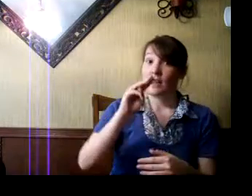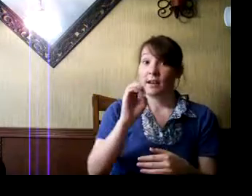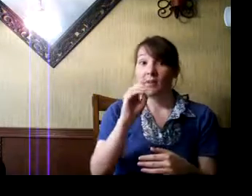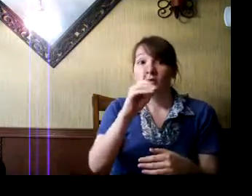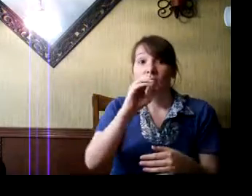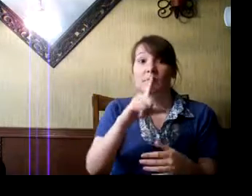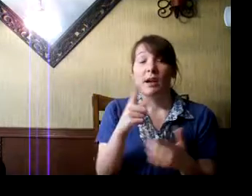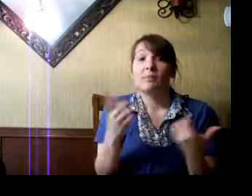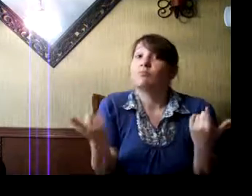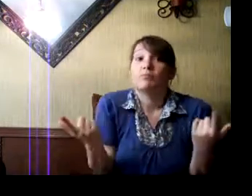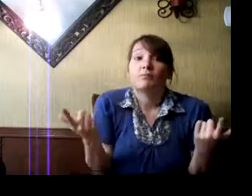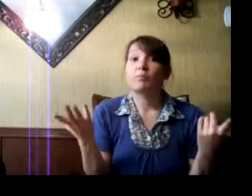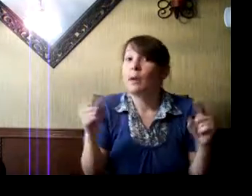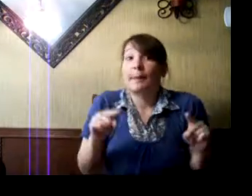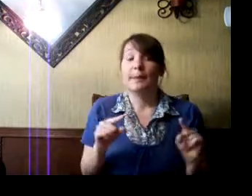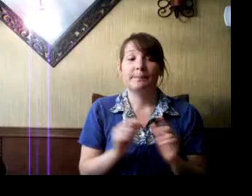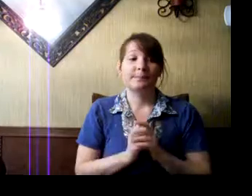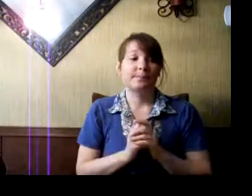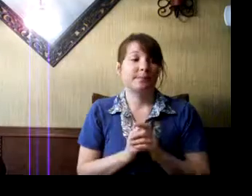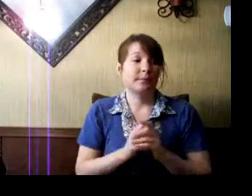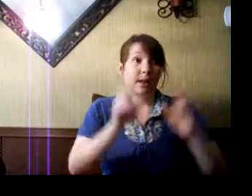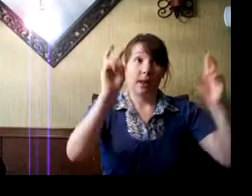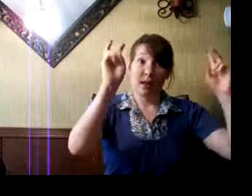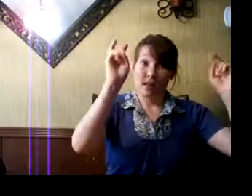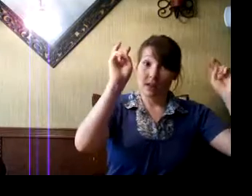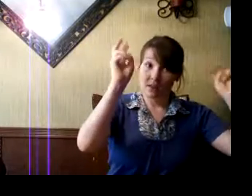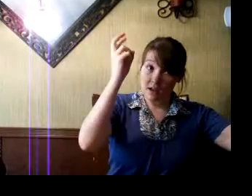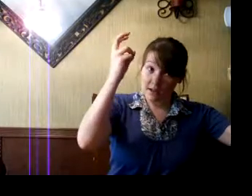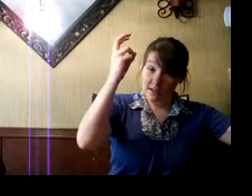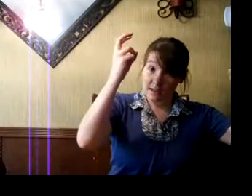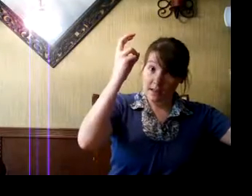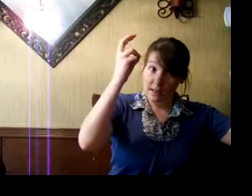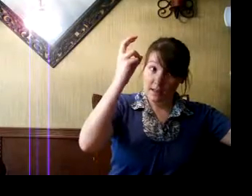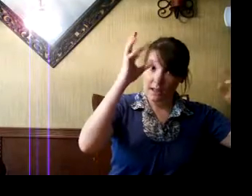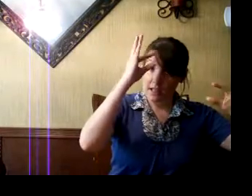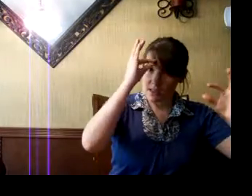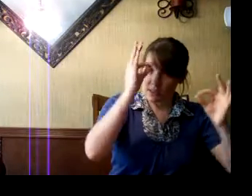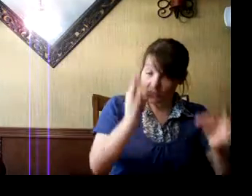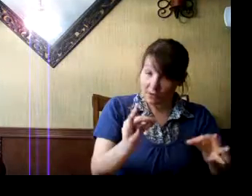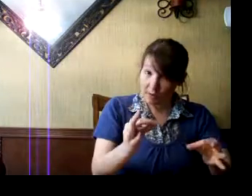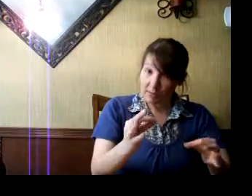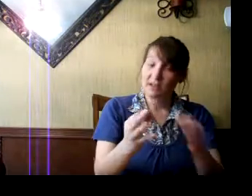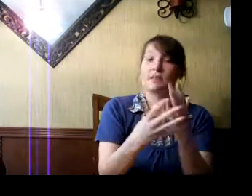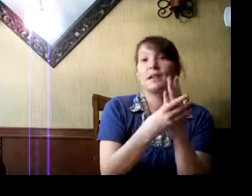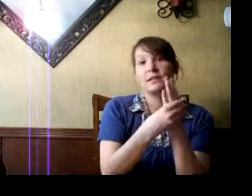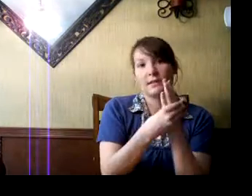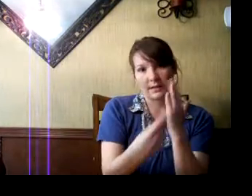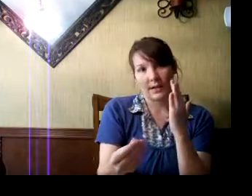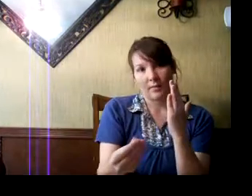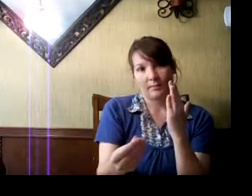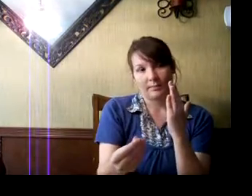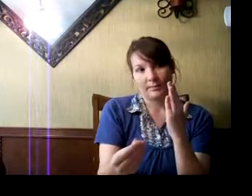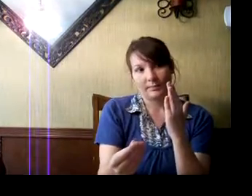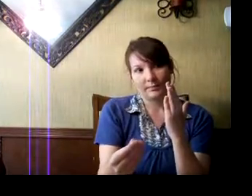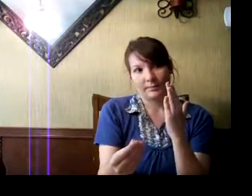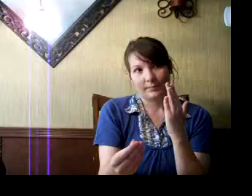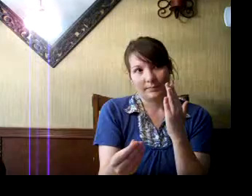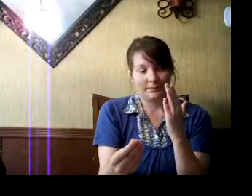content determines the need for a particular skill. It's the content that's the driving force behind the need for a